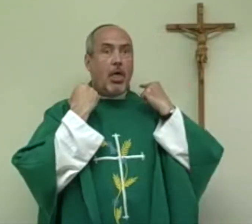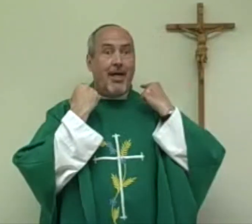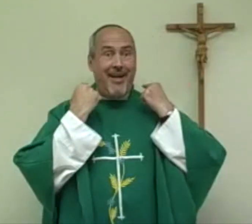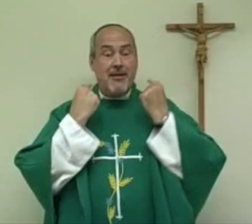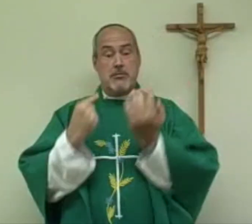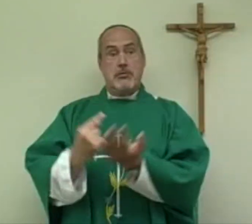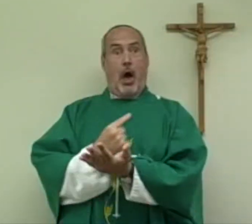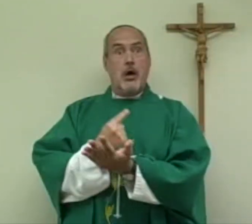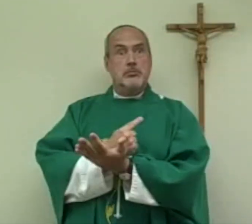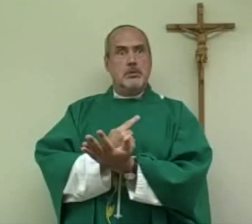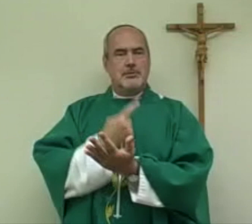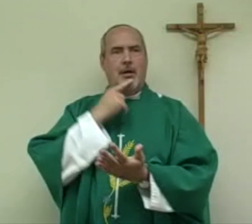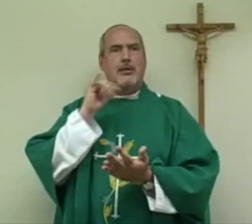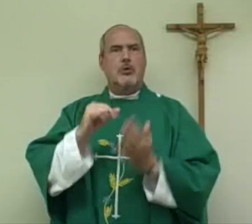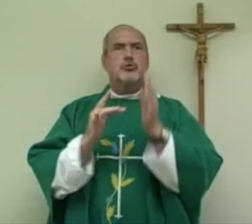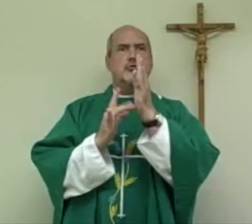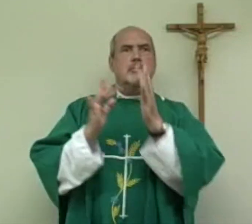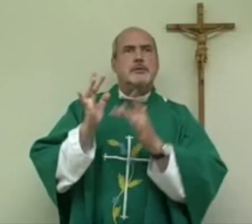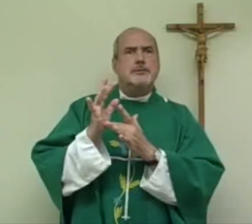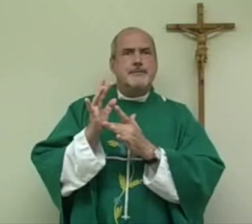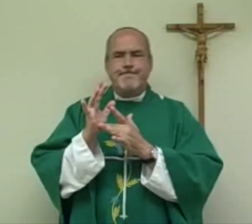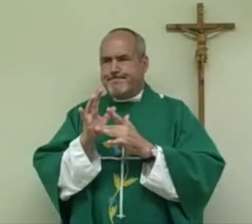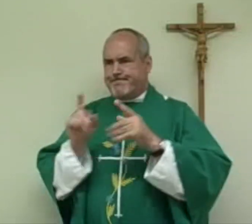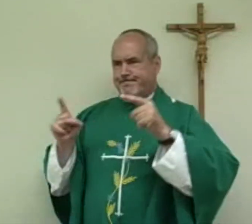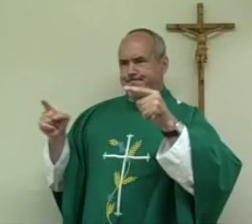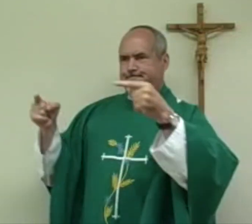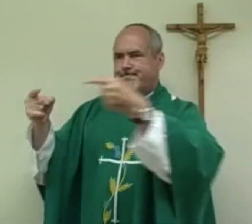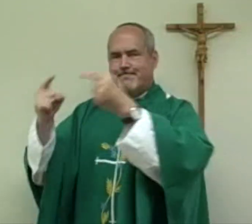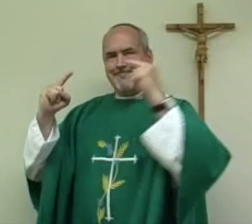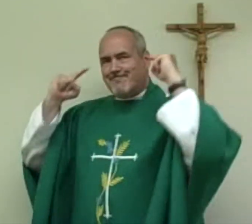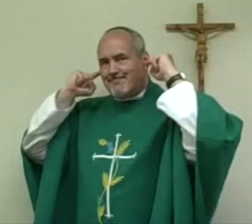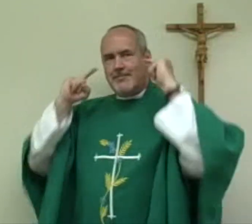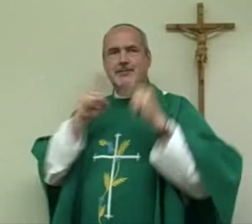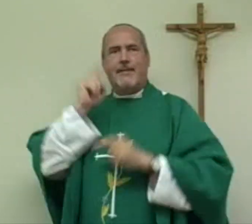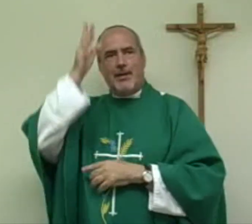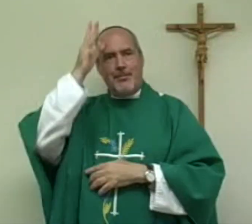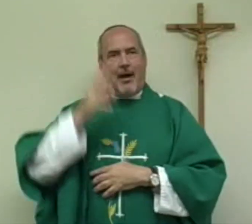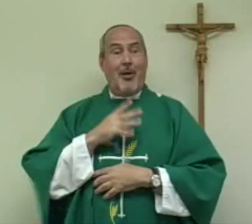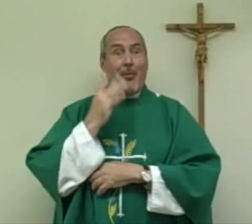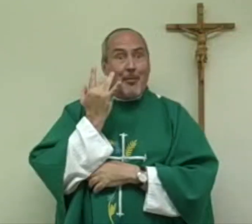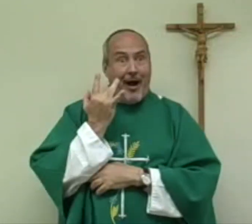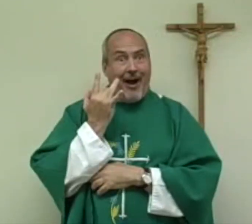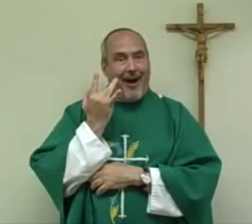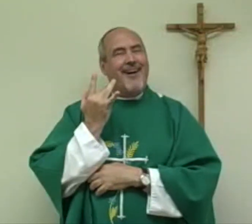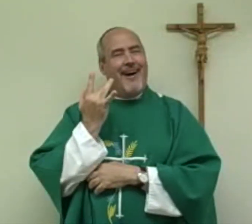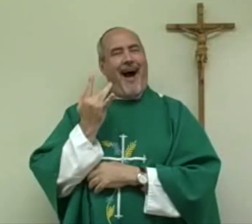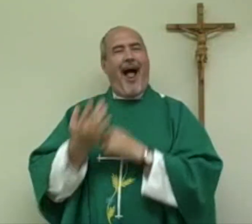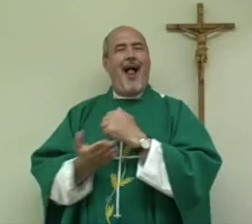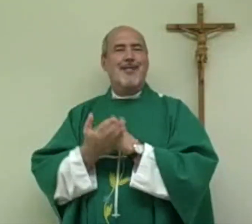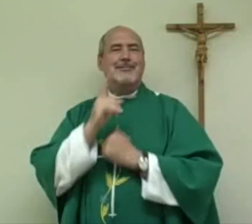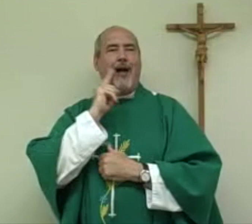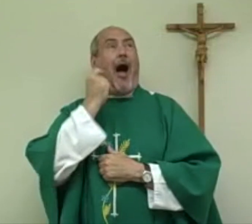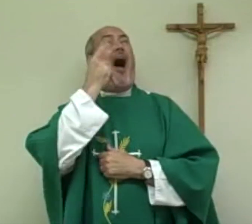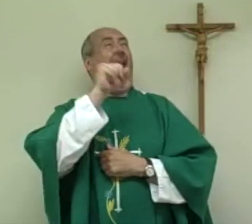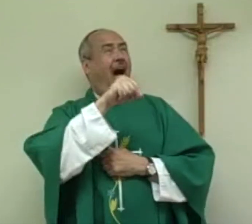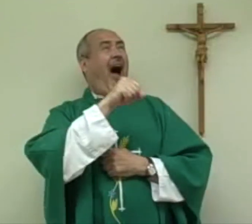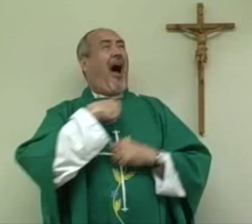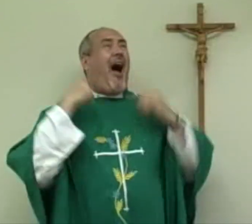speak because, for sure, the deaf man would not have understood. Jesus put his fingers in the deaf man's